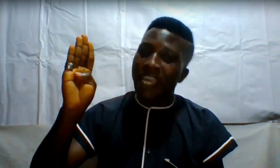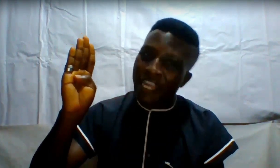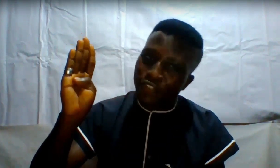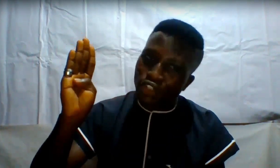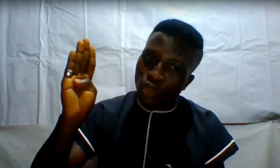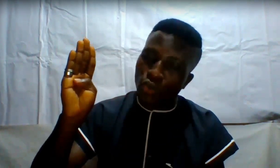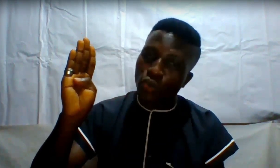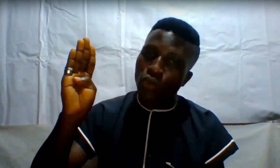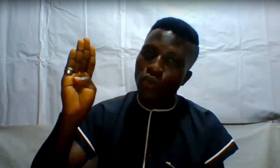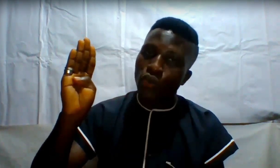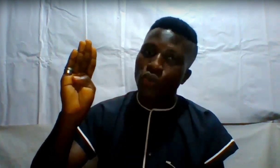the closed